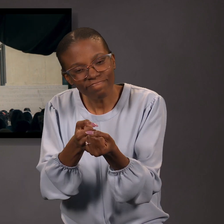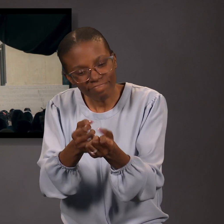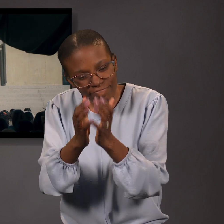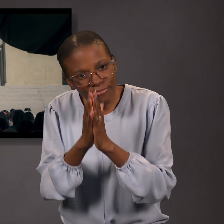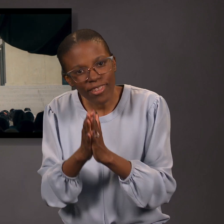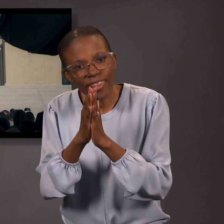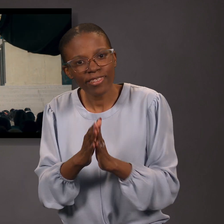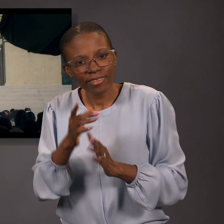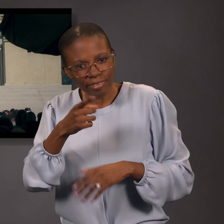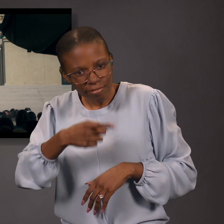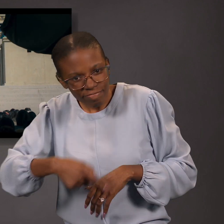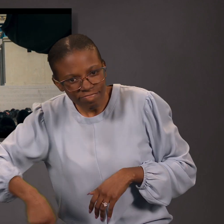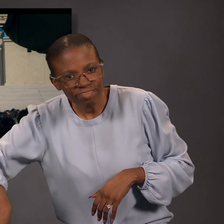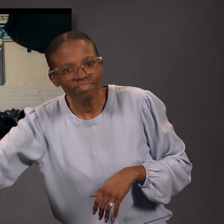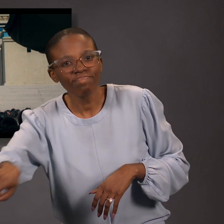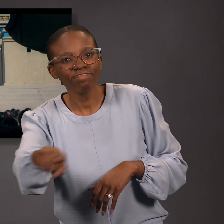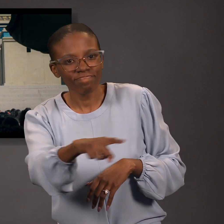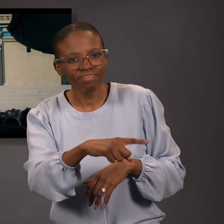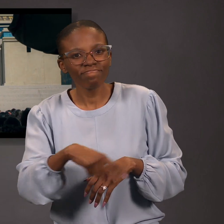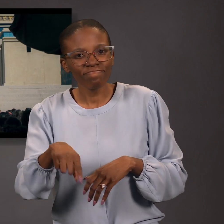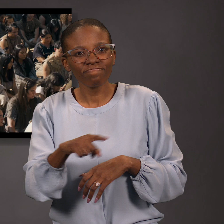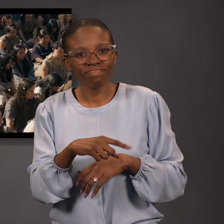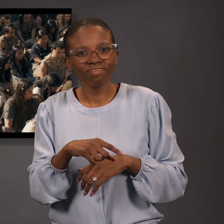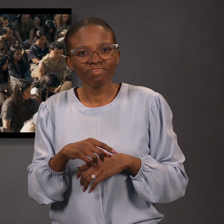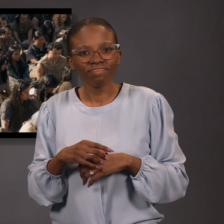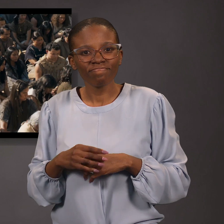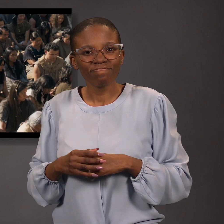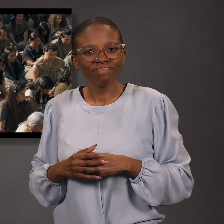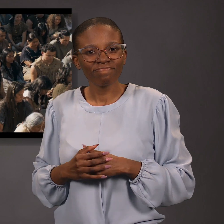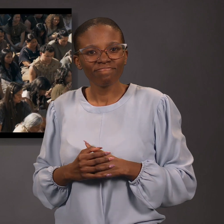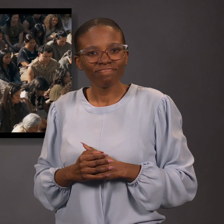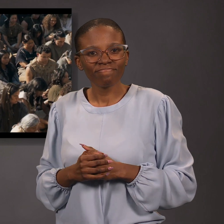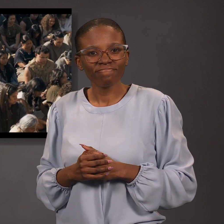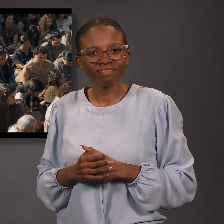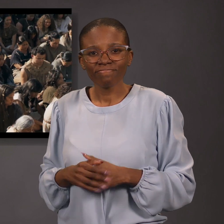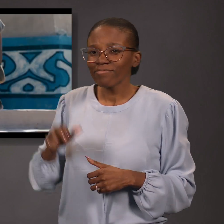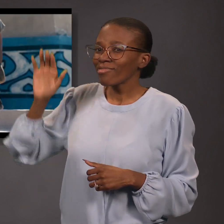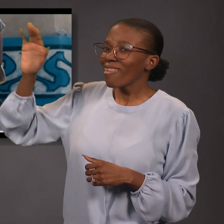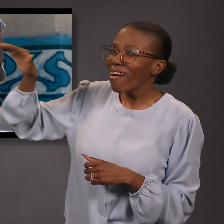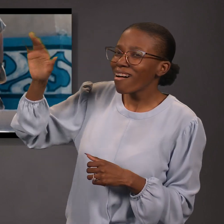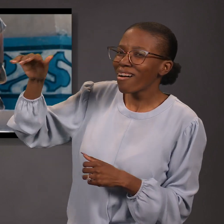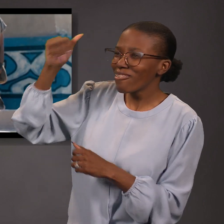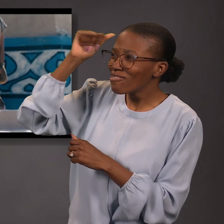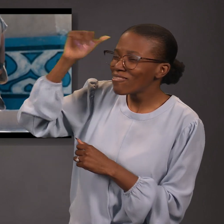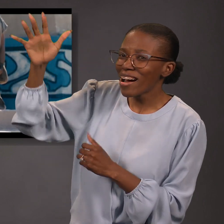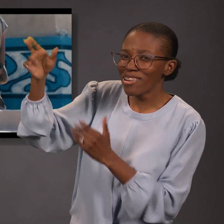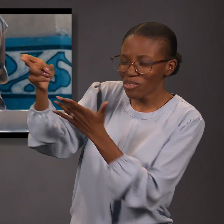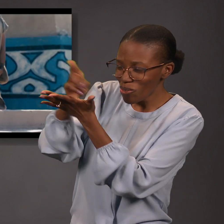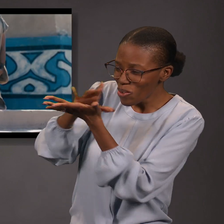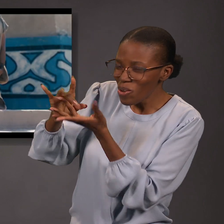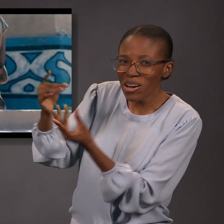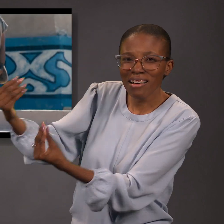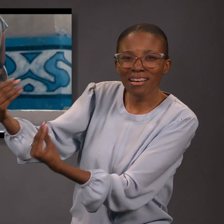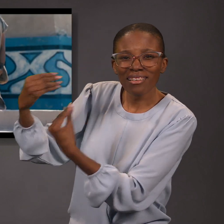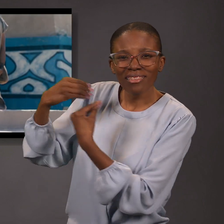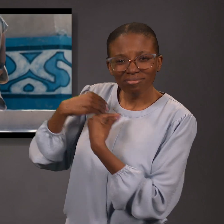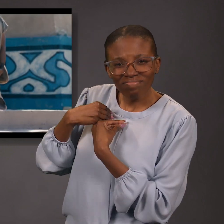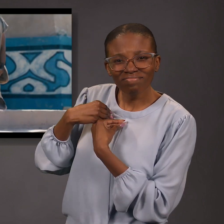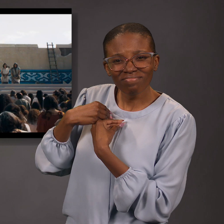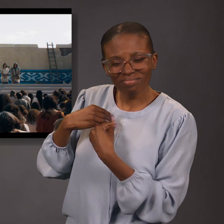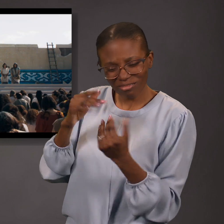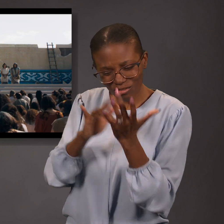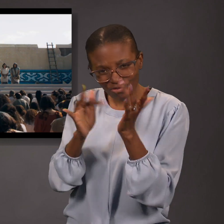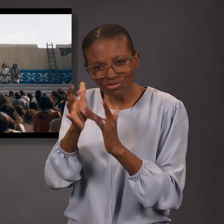We pray for those who are not with us. Father, we pray for the Holy Ghost to be given unto us.